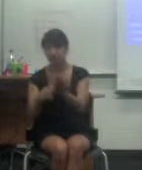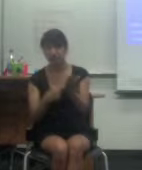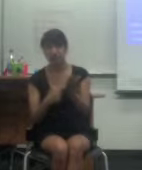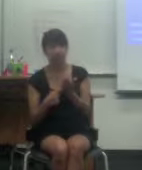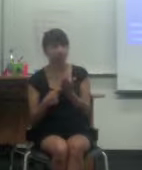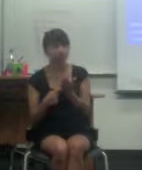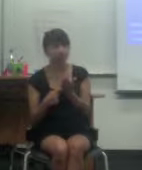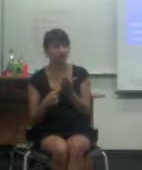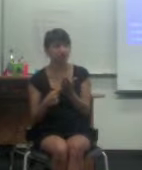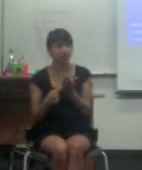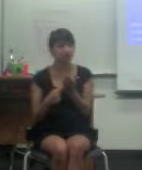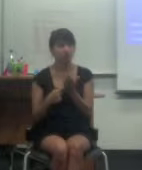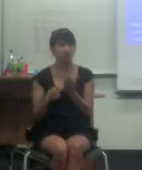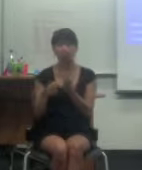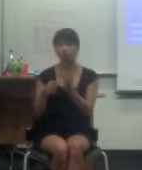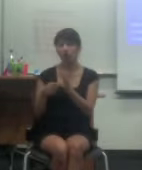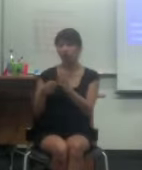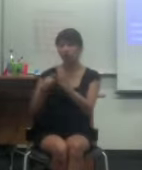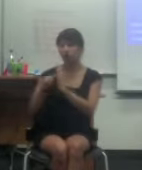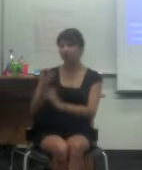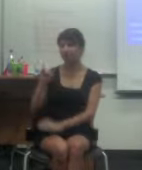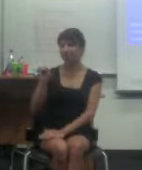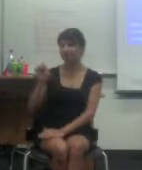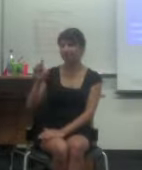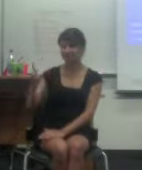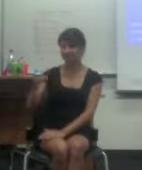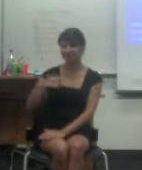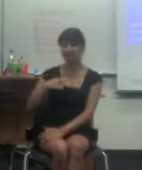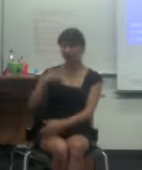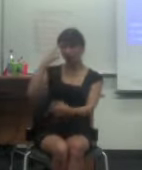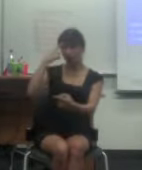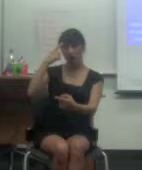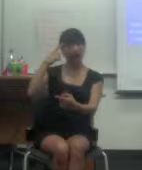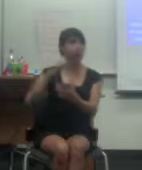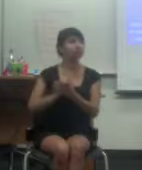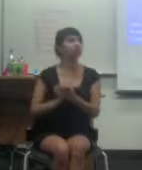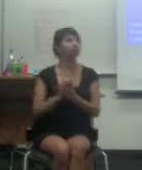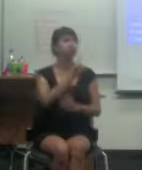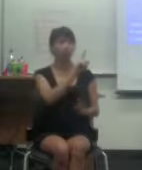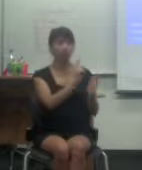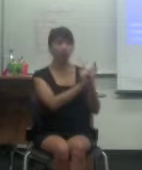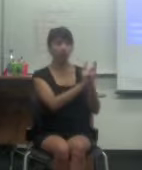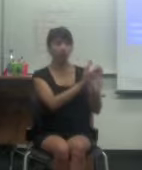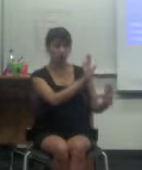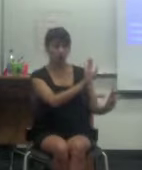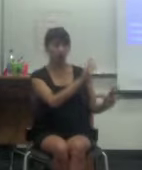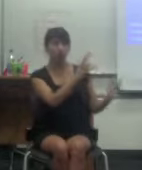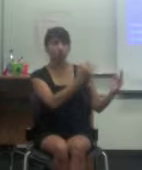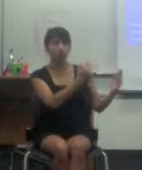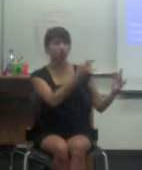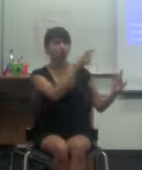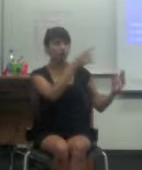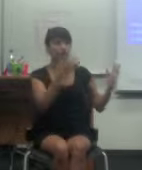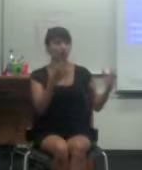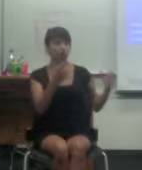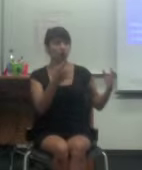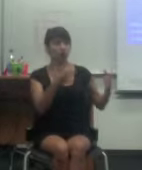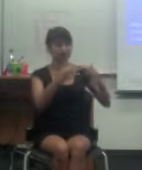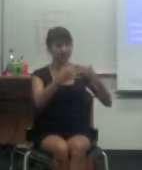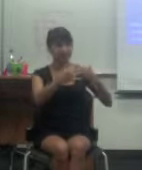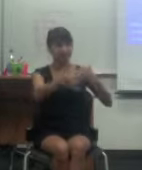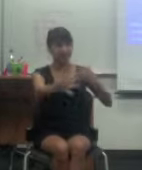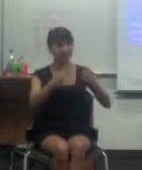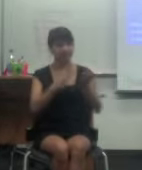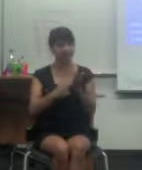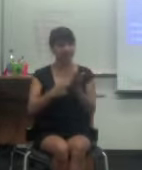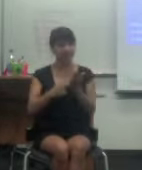This is you. While I agree with my colleague, and I understand. Wait, one more second. You'd like to extend the discussion time? Yes, I'd like to extend the